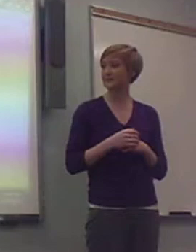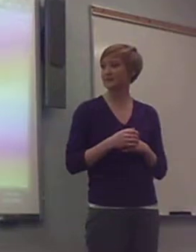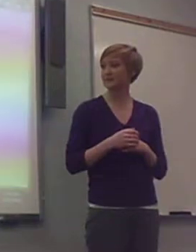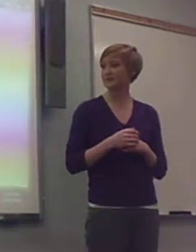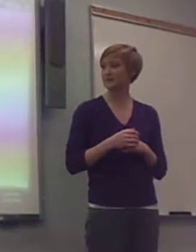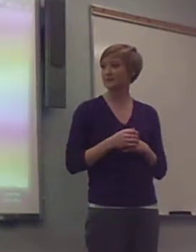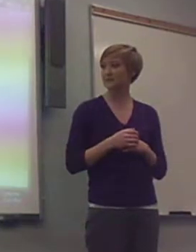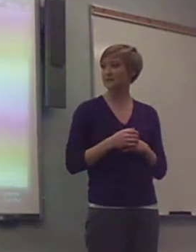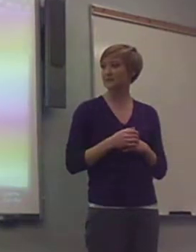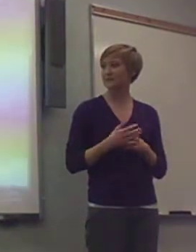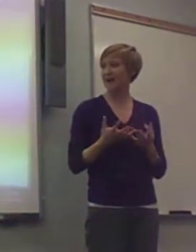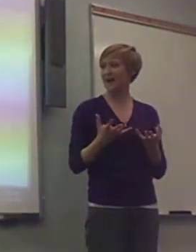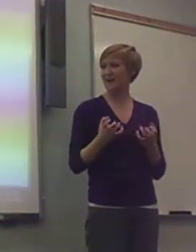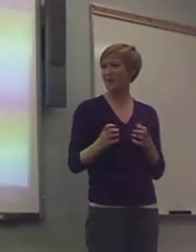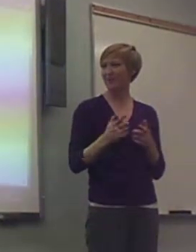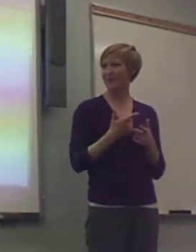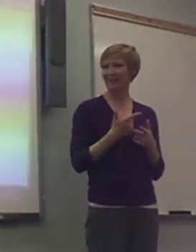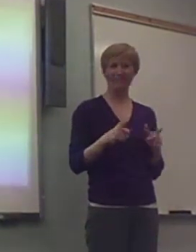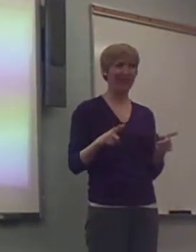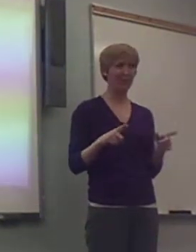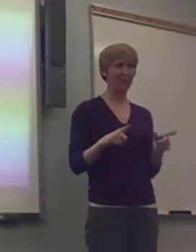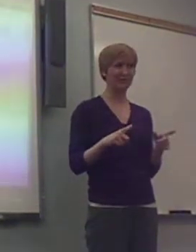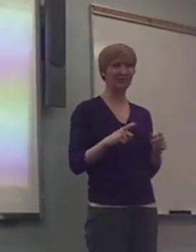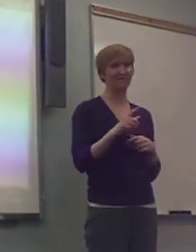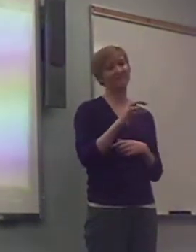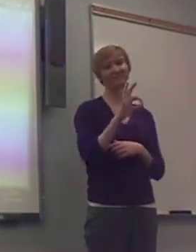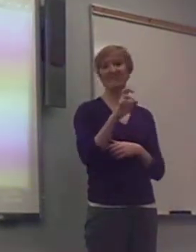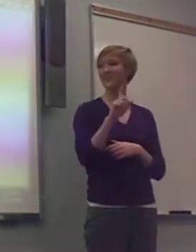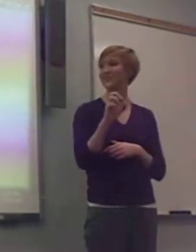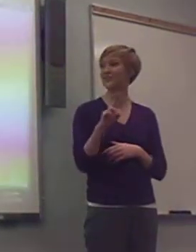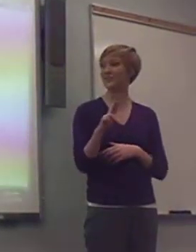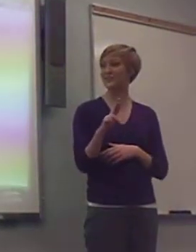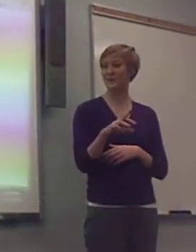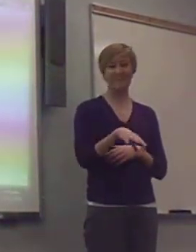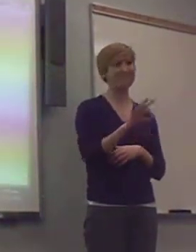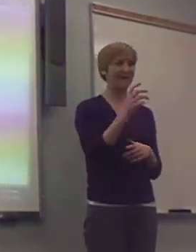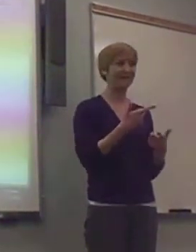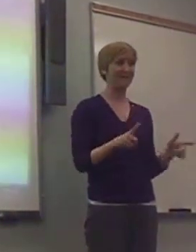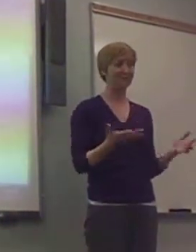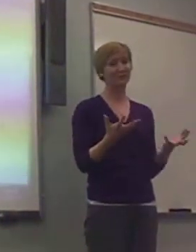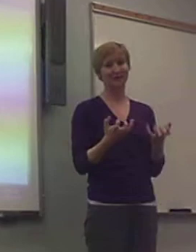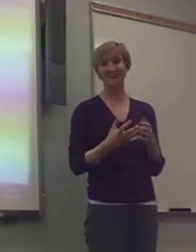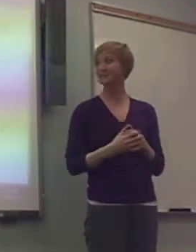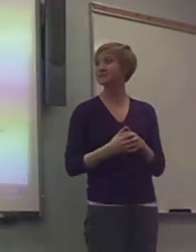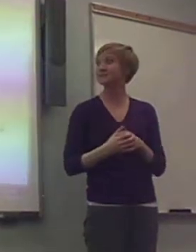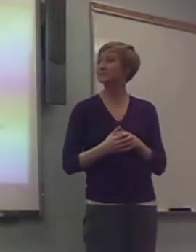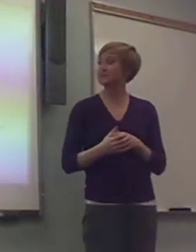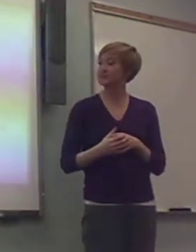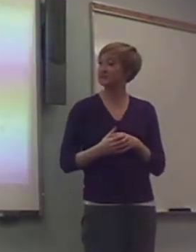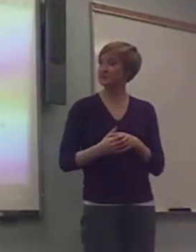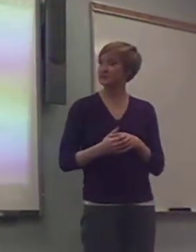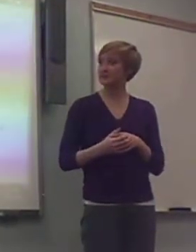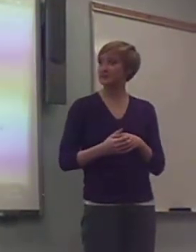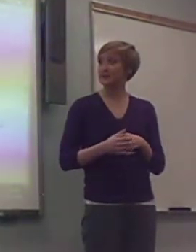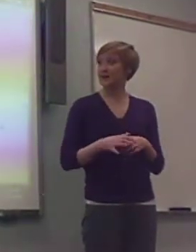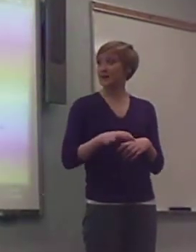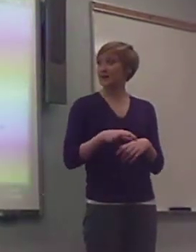I don't want the language filter. Here we go. Okay. So let me get to the right verse.